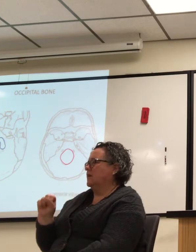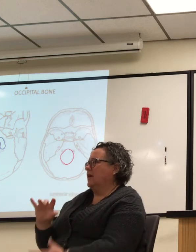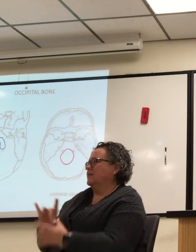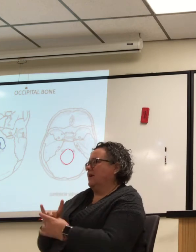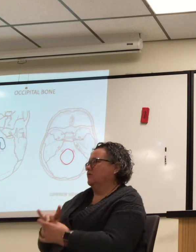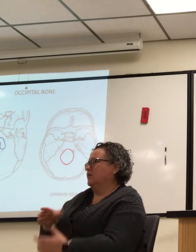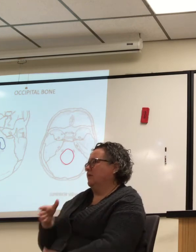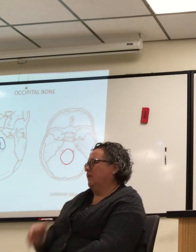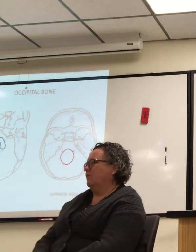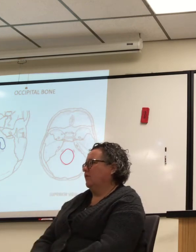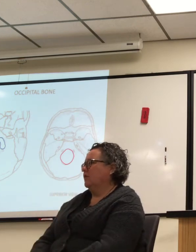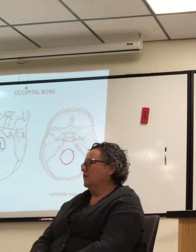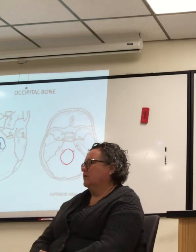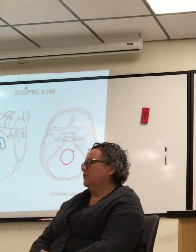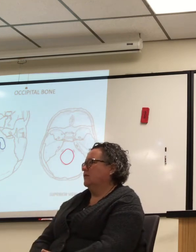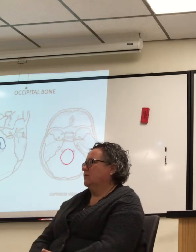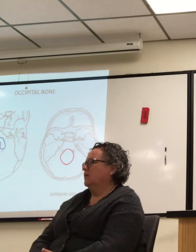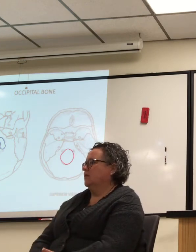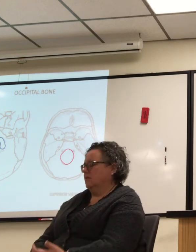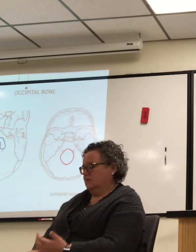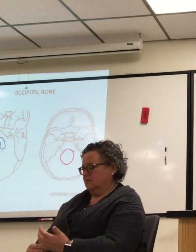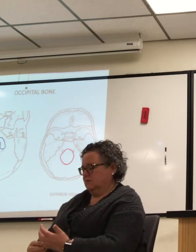attaches there.